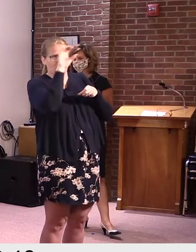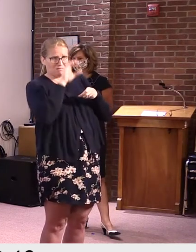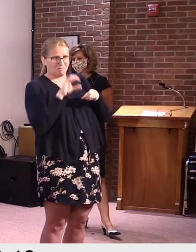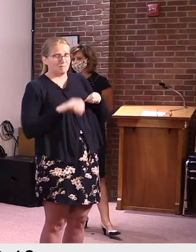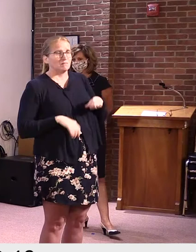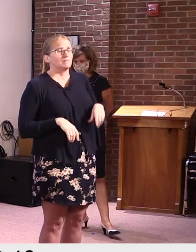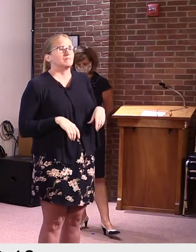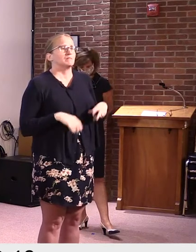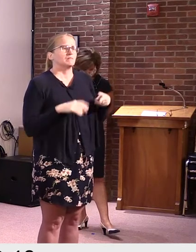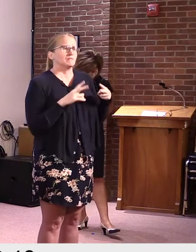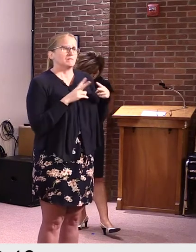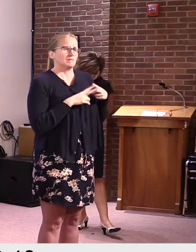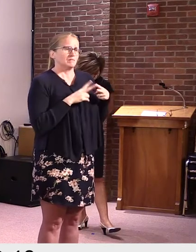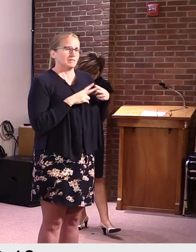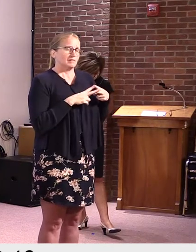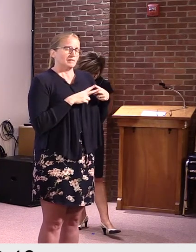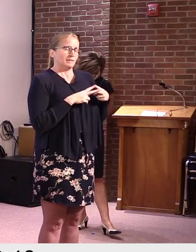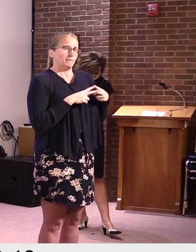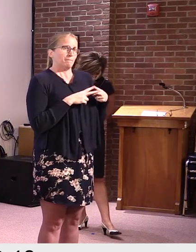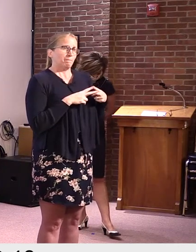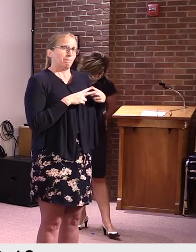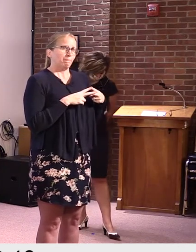The reports are